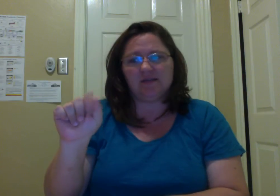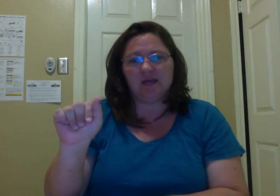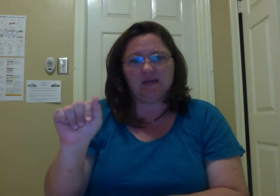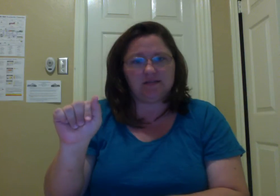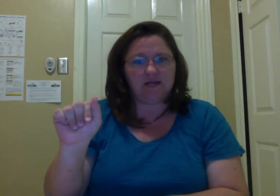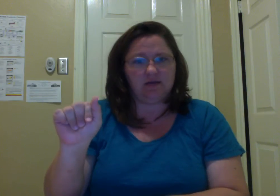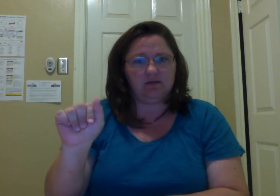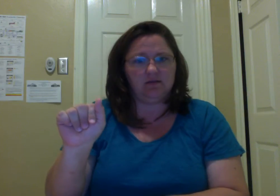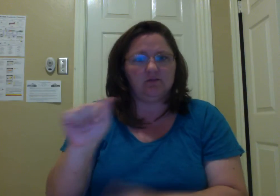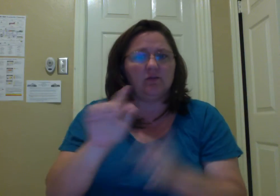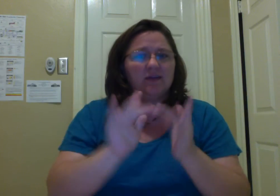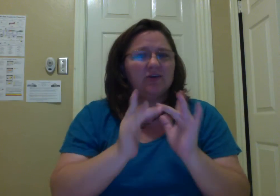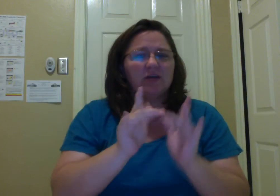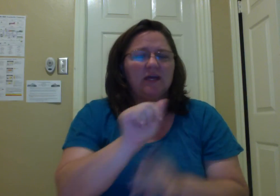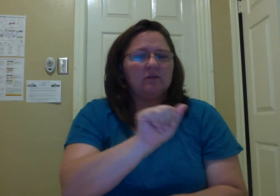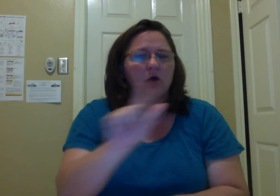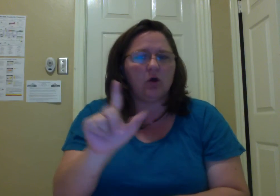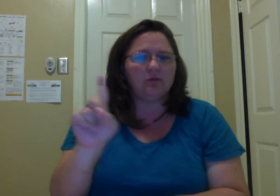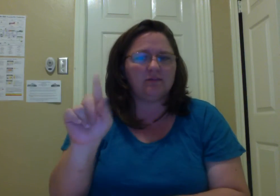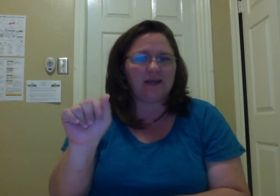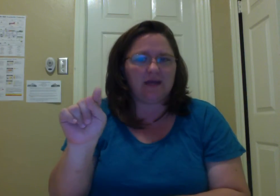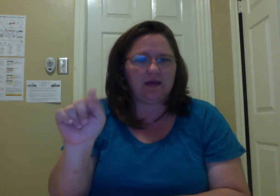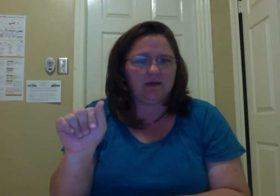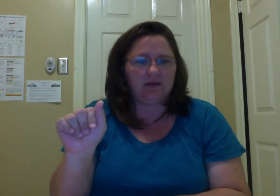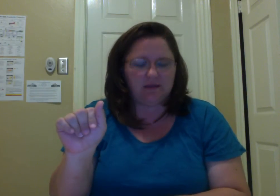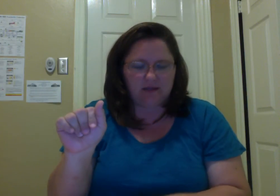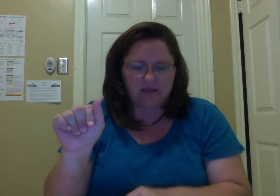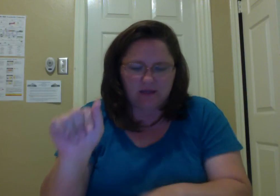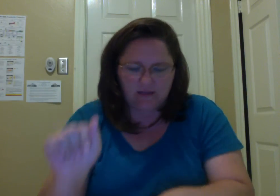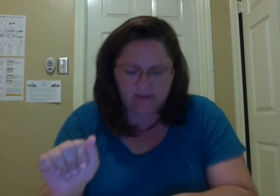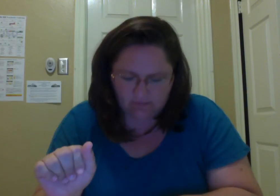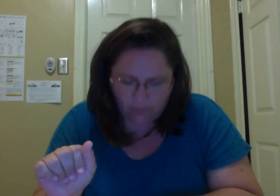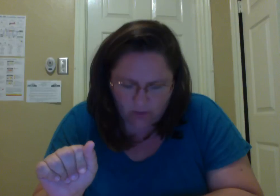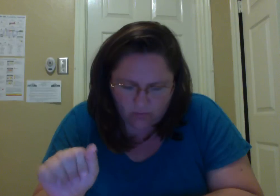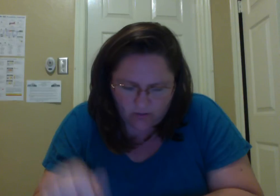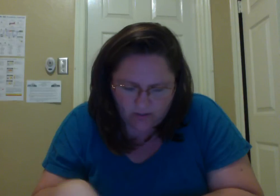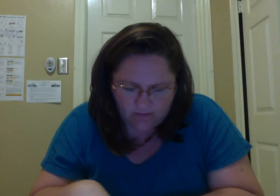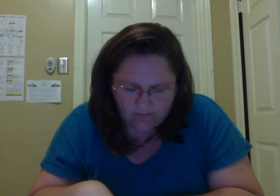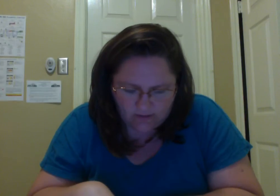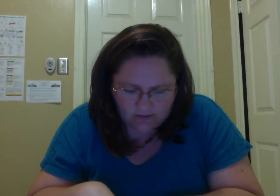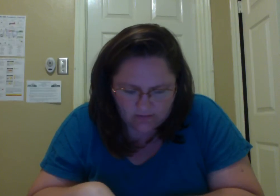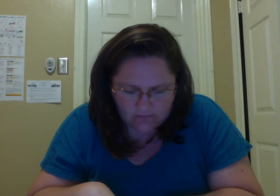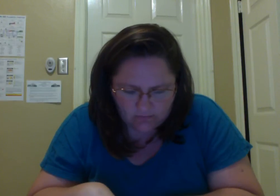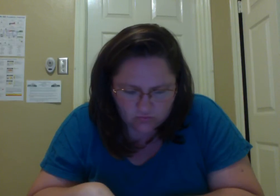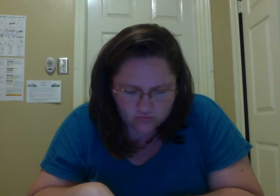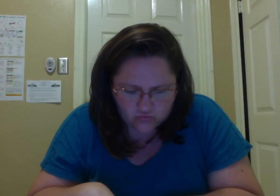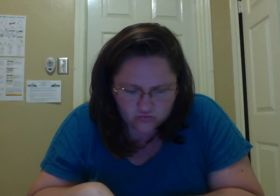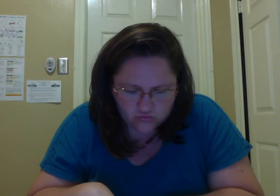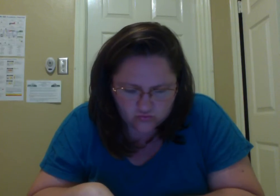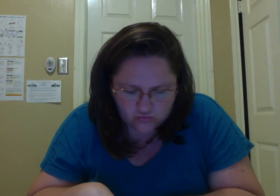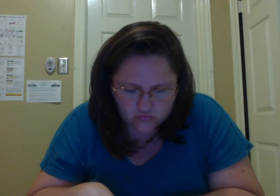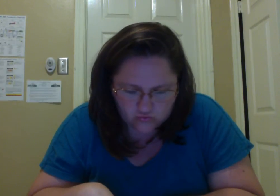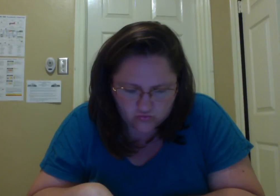A-L-L-D-A-T-A, data. So the internet is all data. And that's the part where he says,